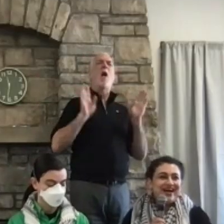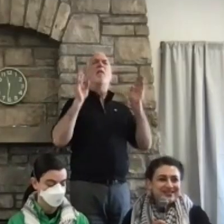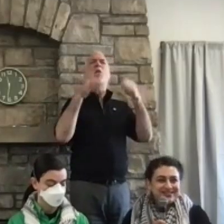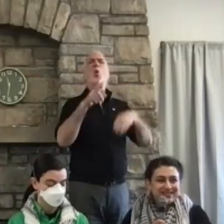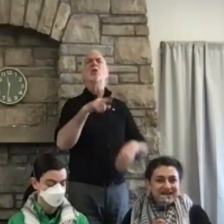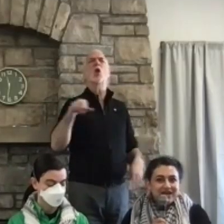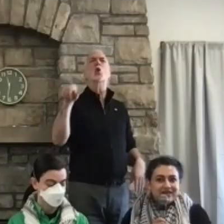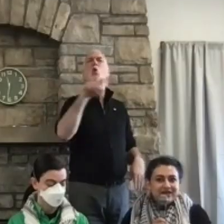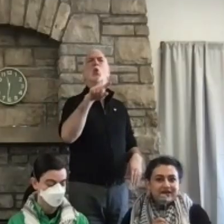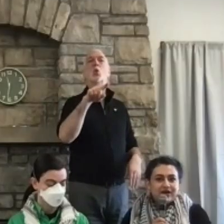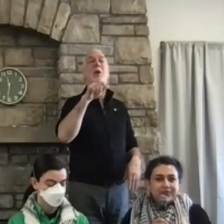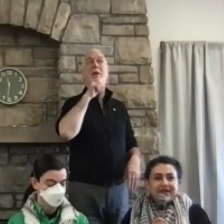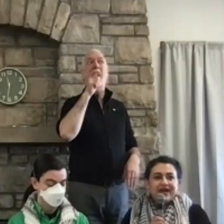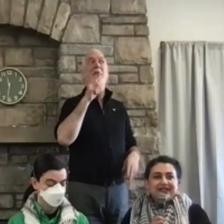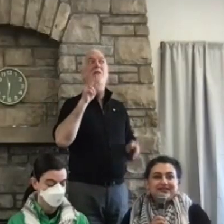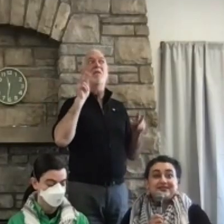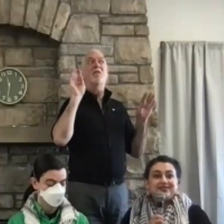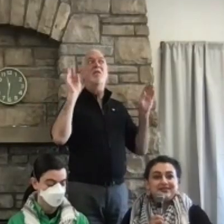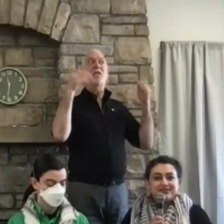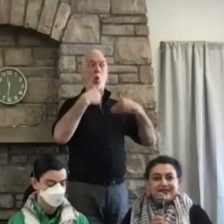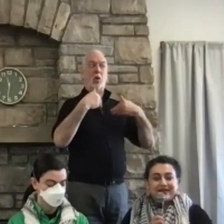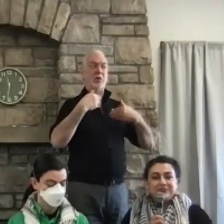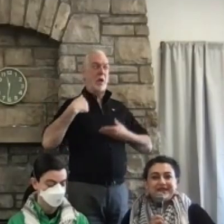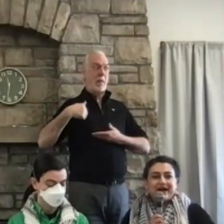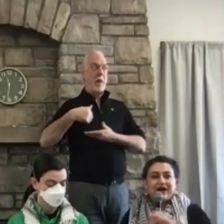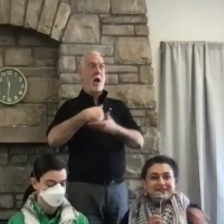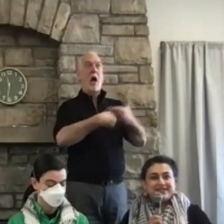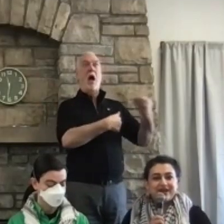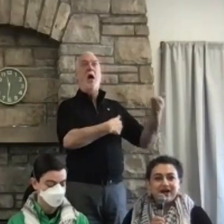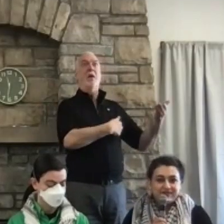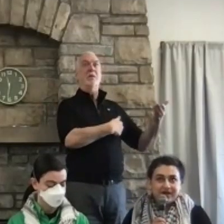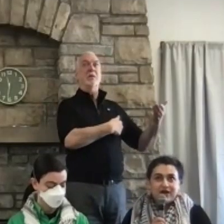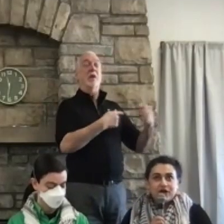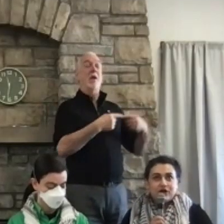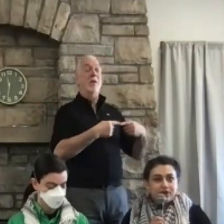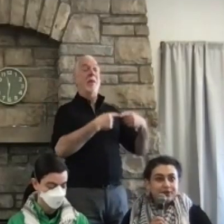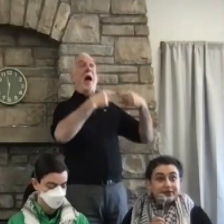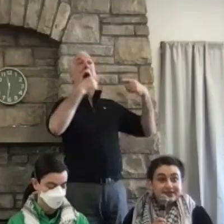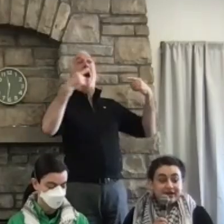not the us. The complete antithesis and the complete opposite of